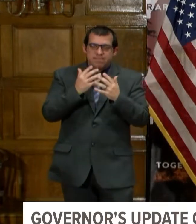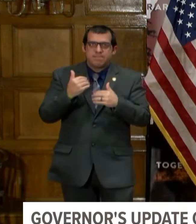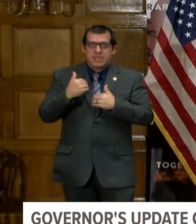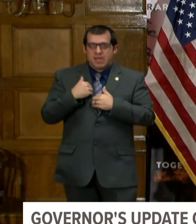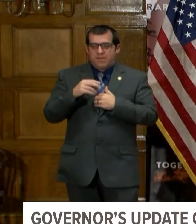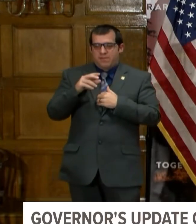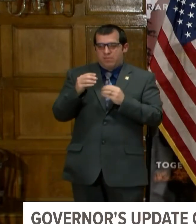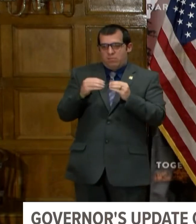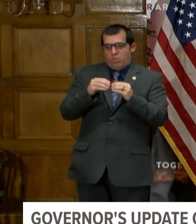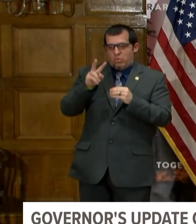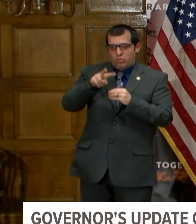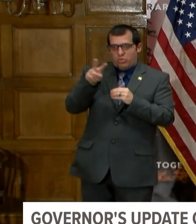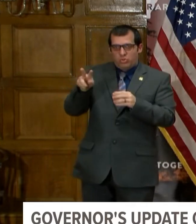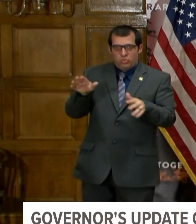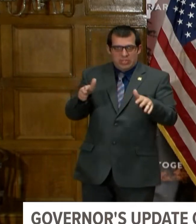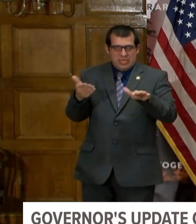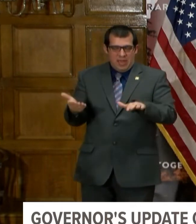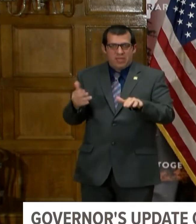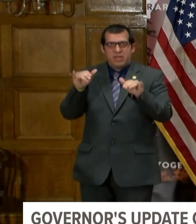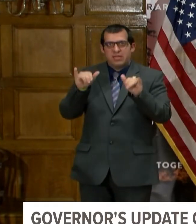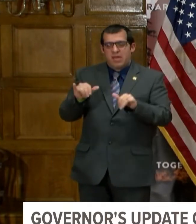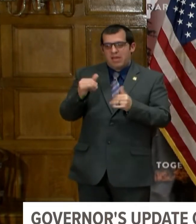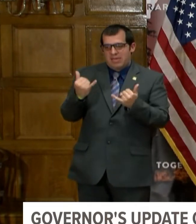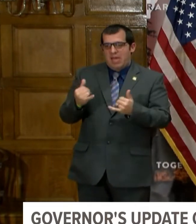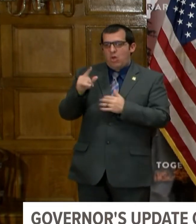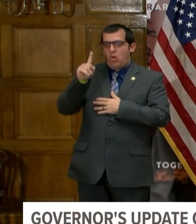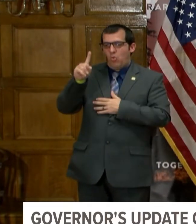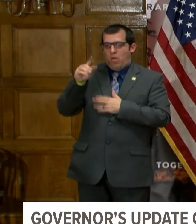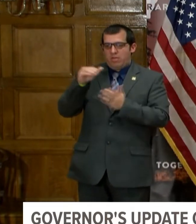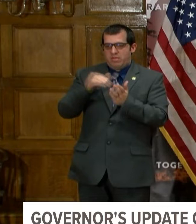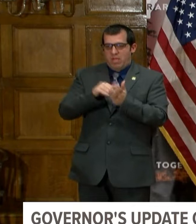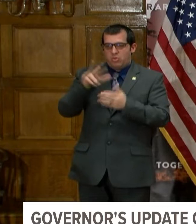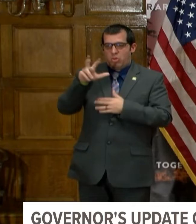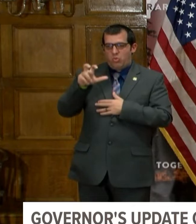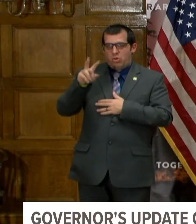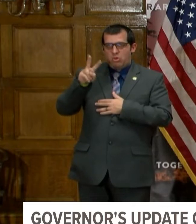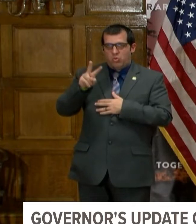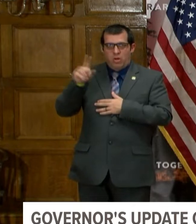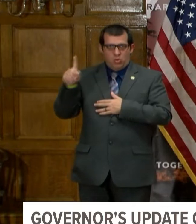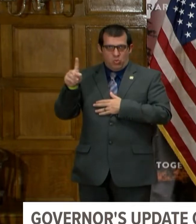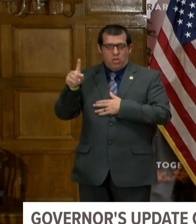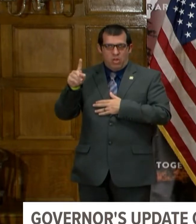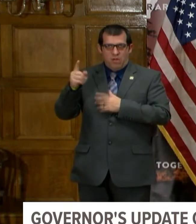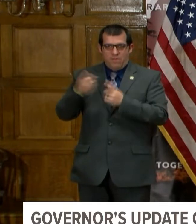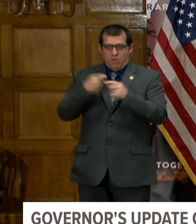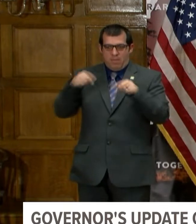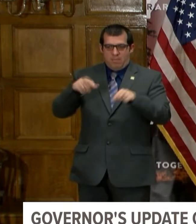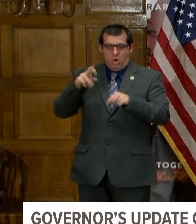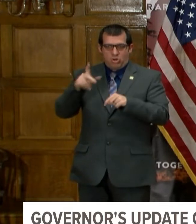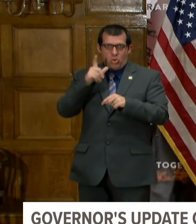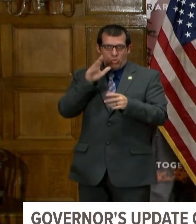additional deaths. That brings us to 1,321 Arkansans that have died because